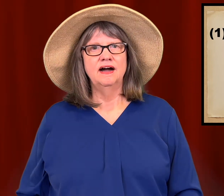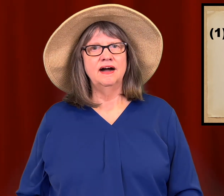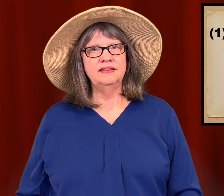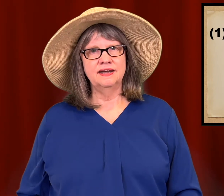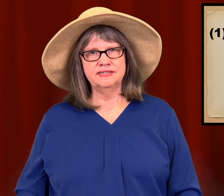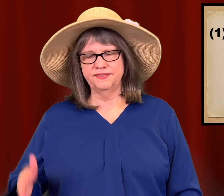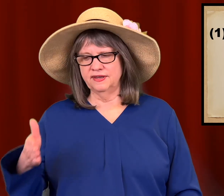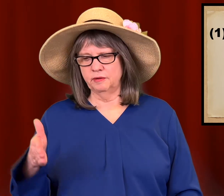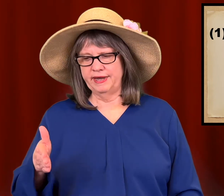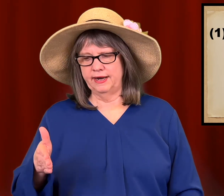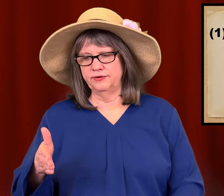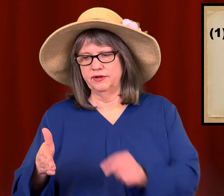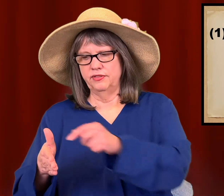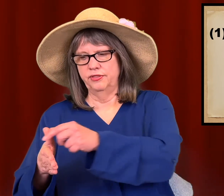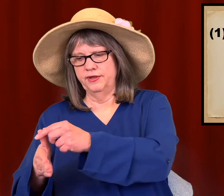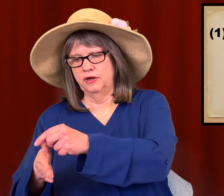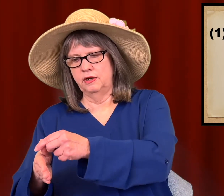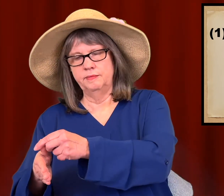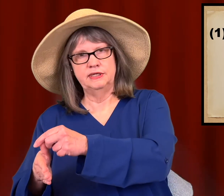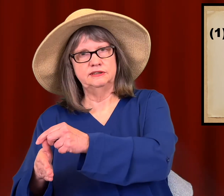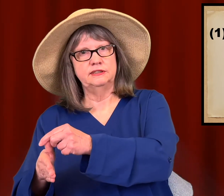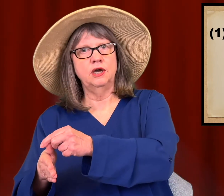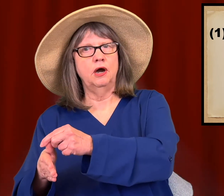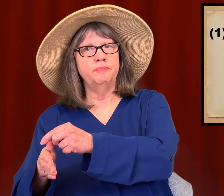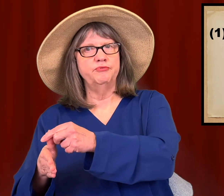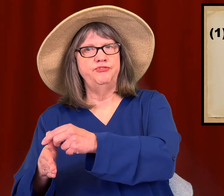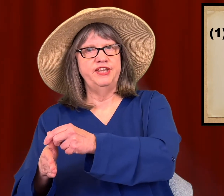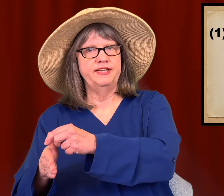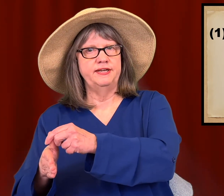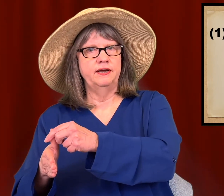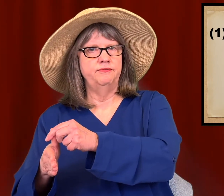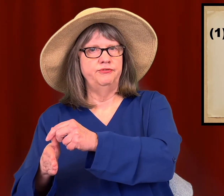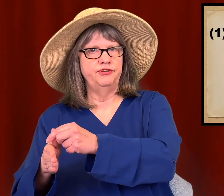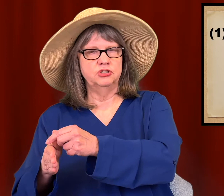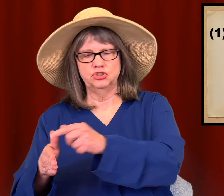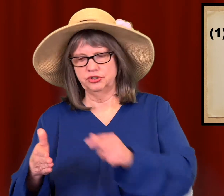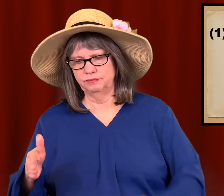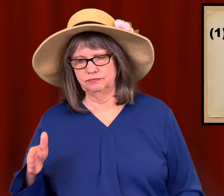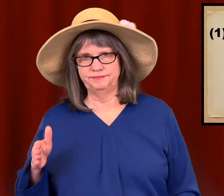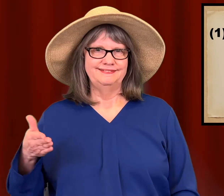I like to think about the thumb as the top fin of the fish.